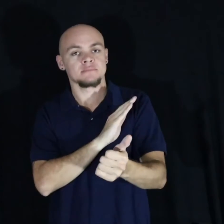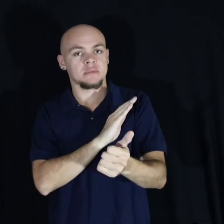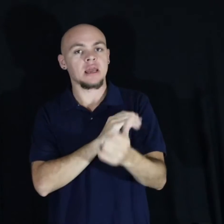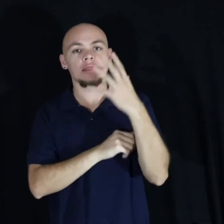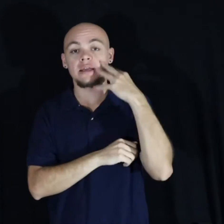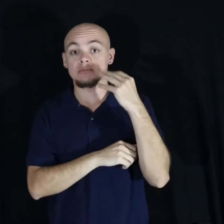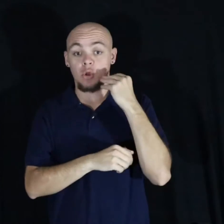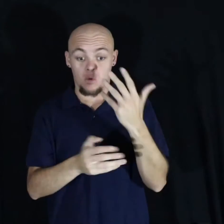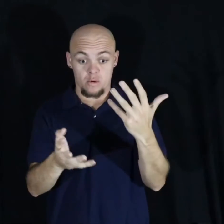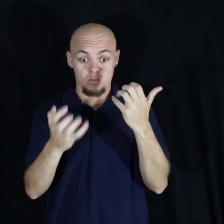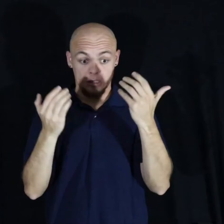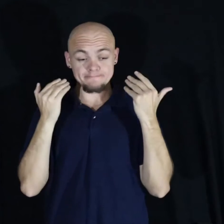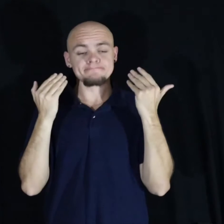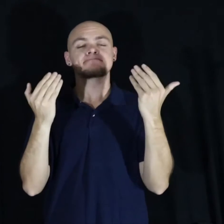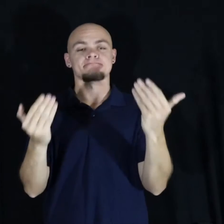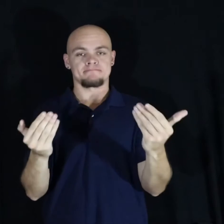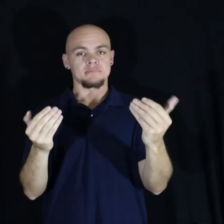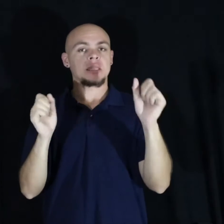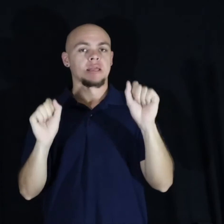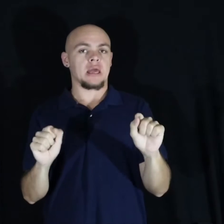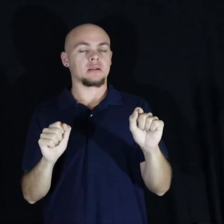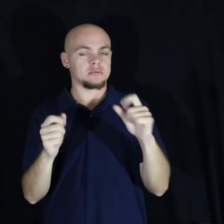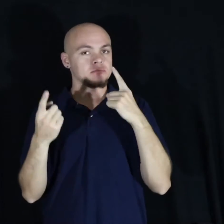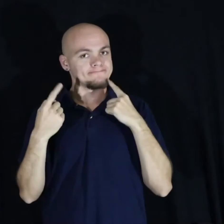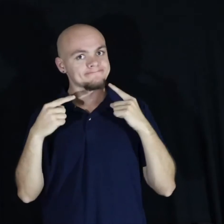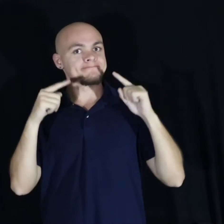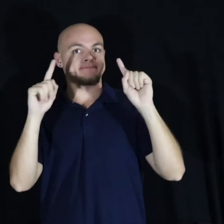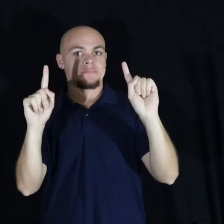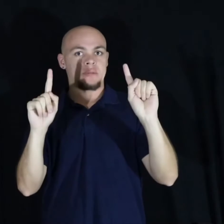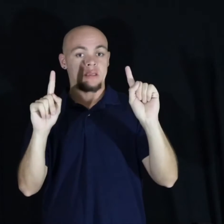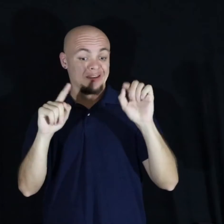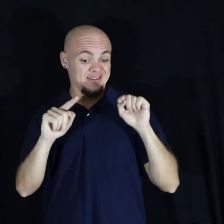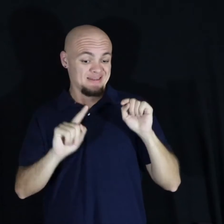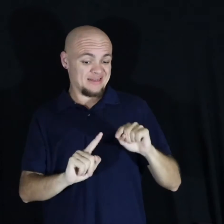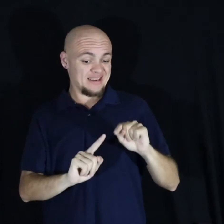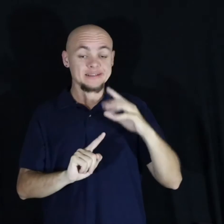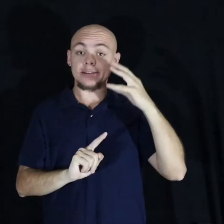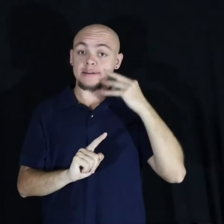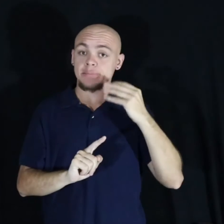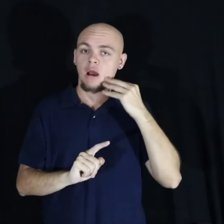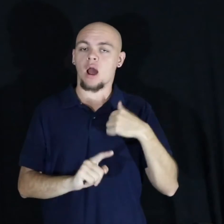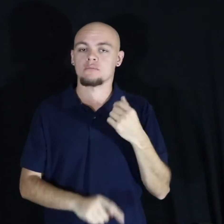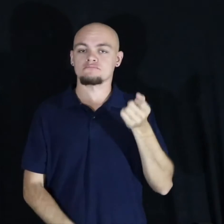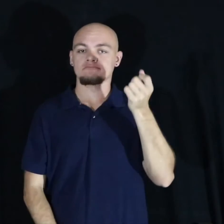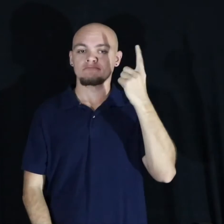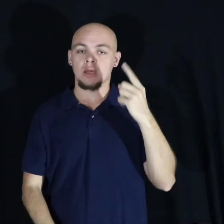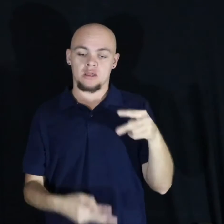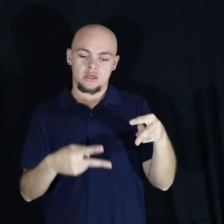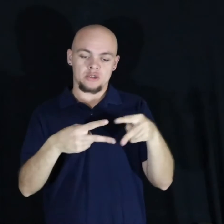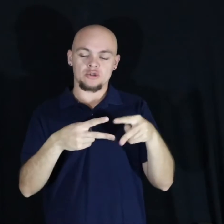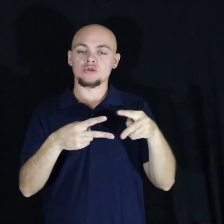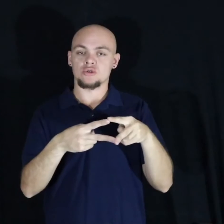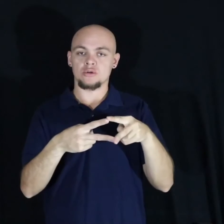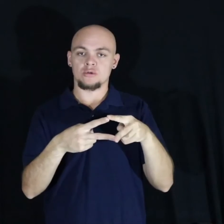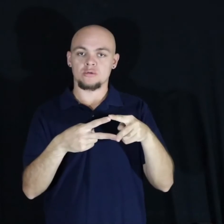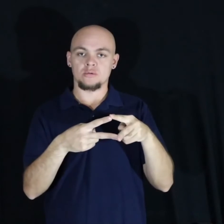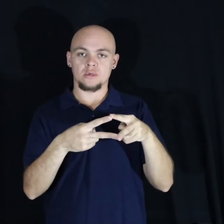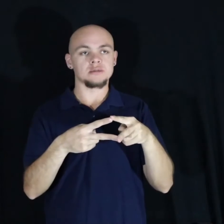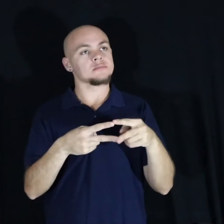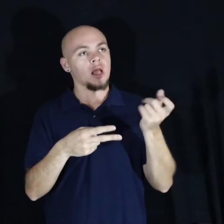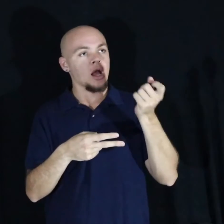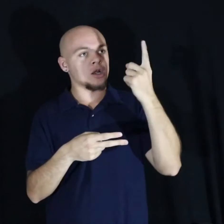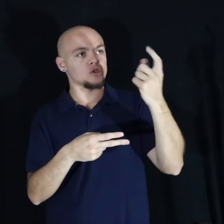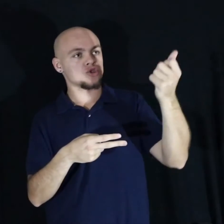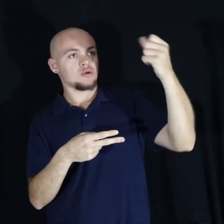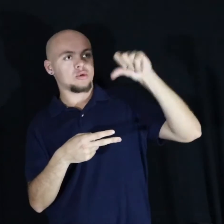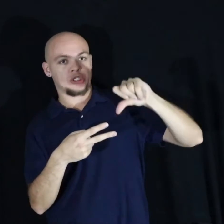experiences we want to carry out. Based on these experiences, I've come to the conclusion that there are 2 ways to approach rejection,